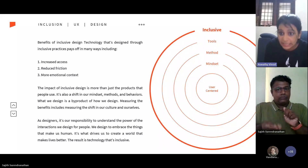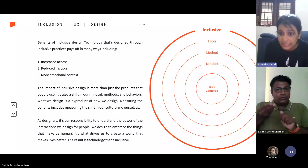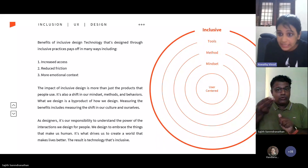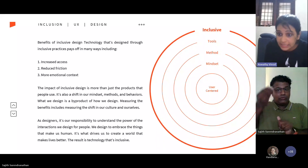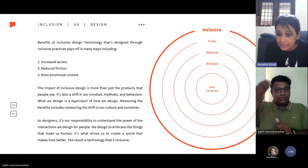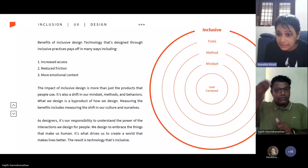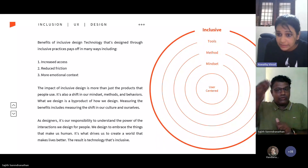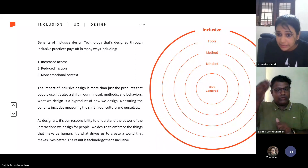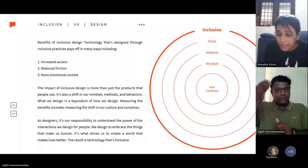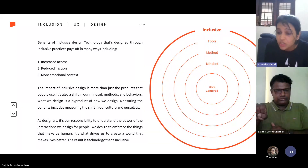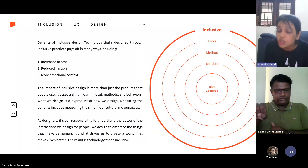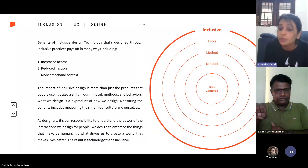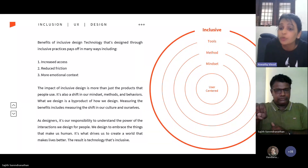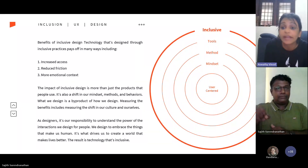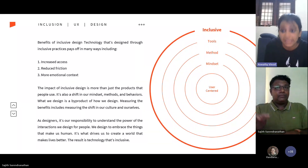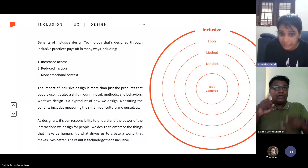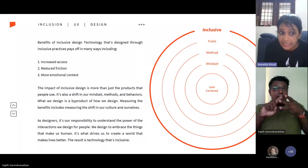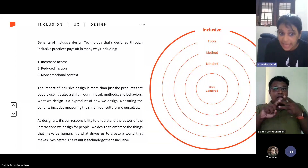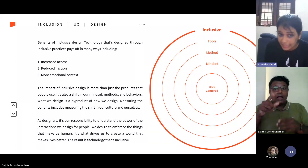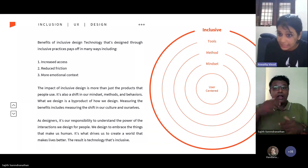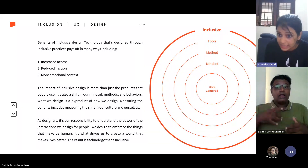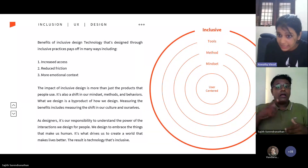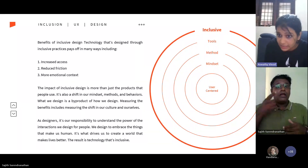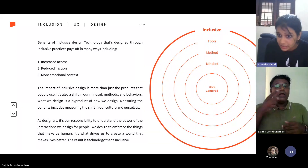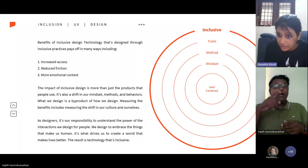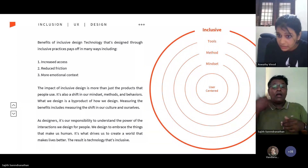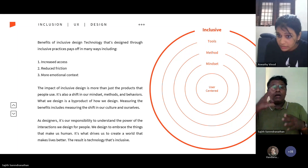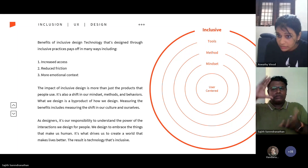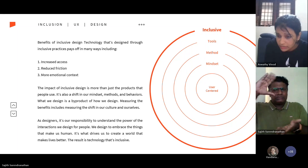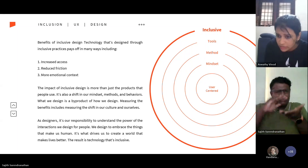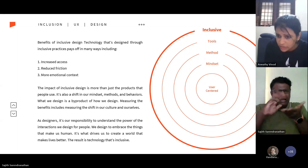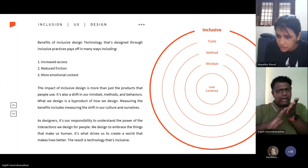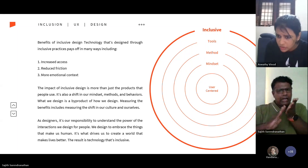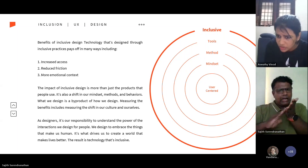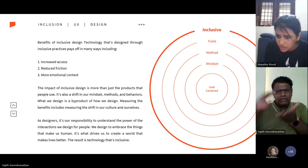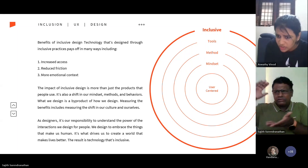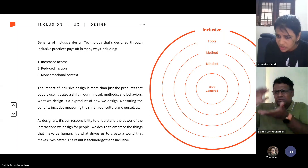Increased access. Make sure you provide increased access.